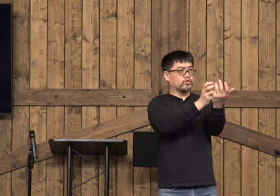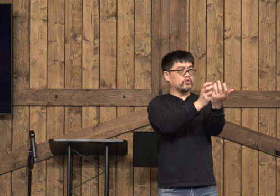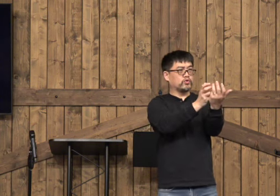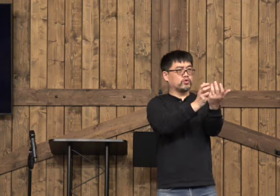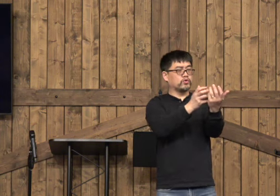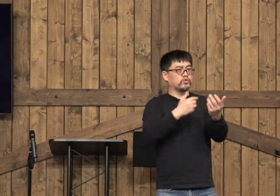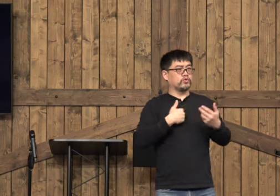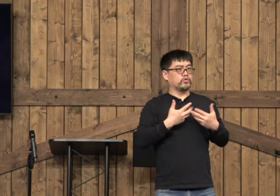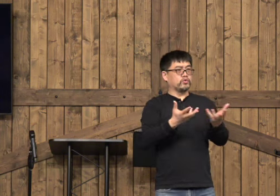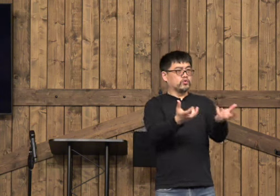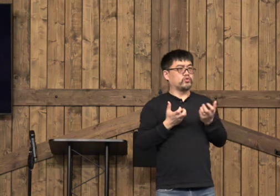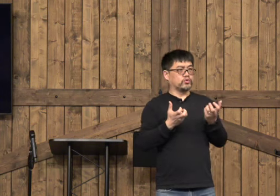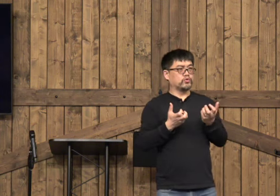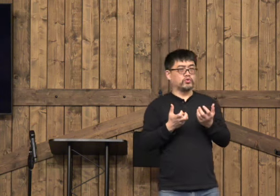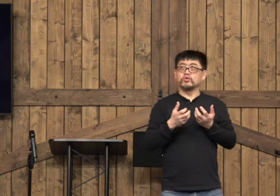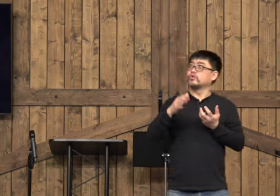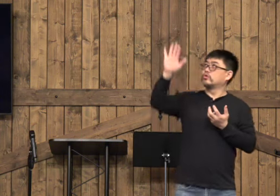He doesn't want us to be like the world